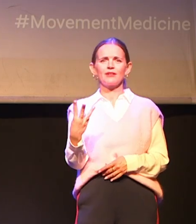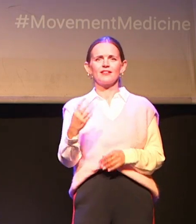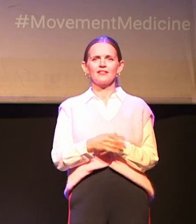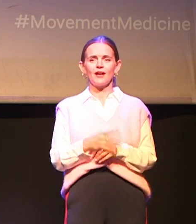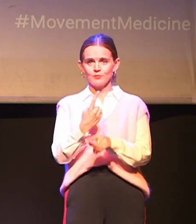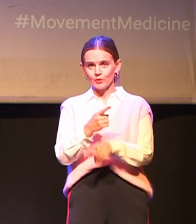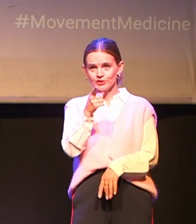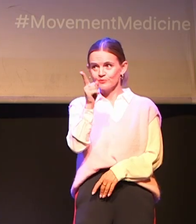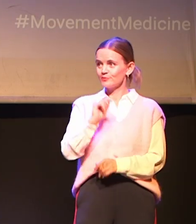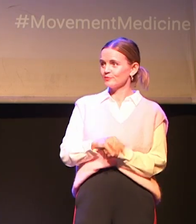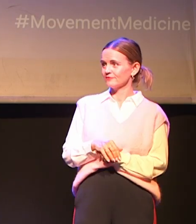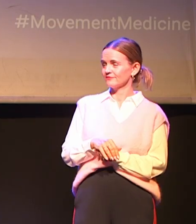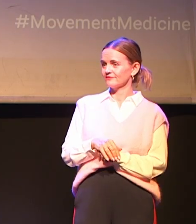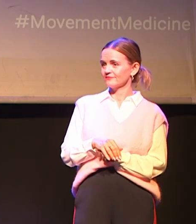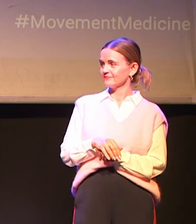Talking to you.